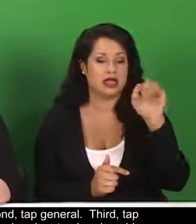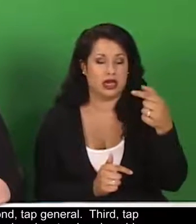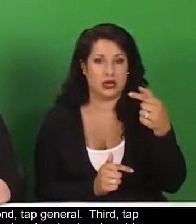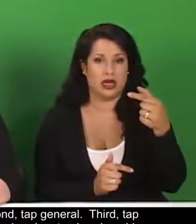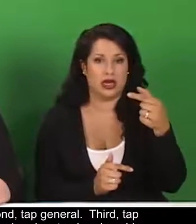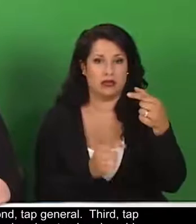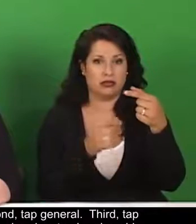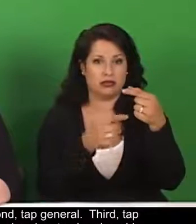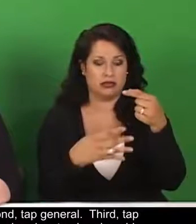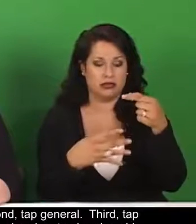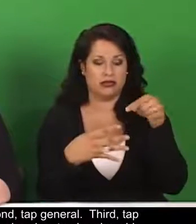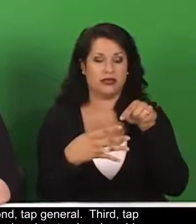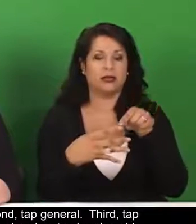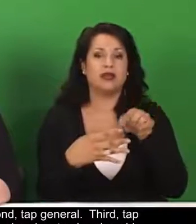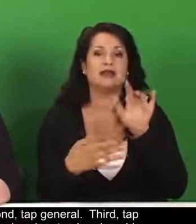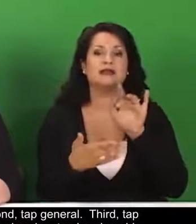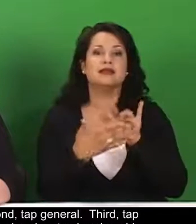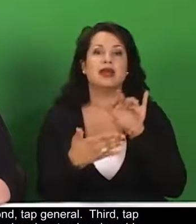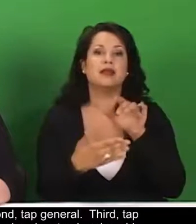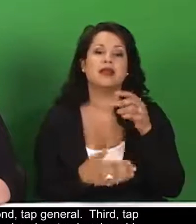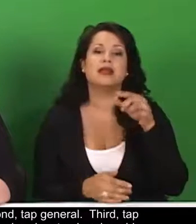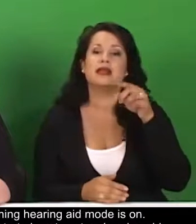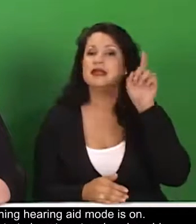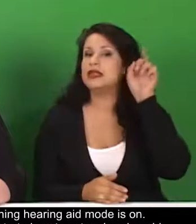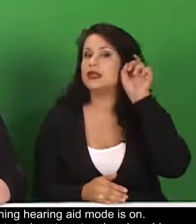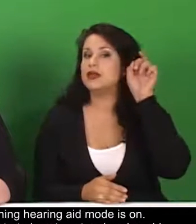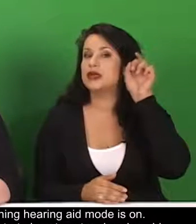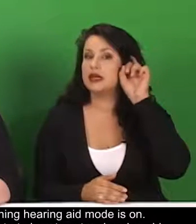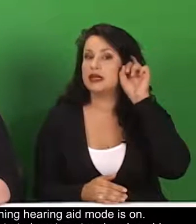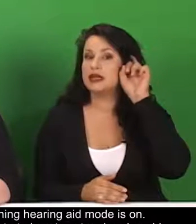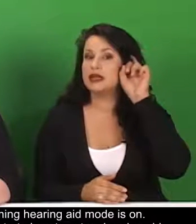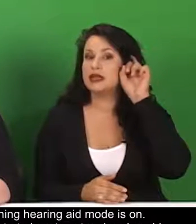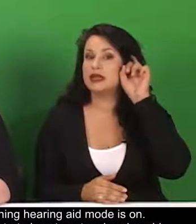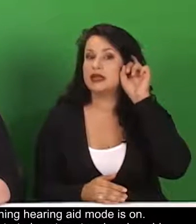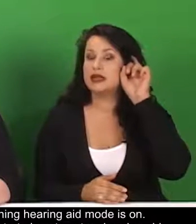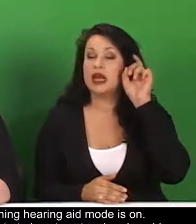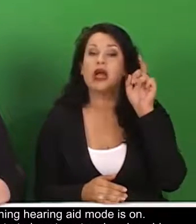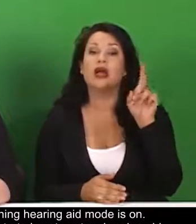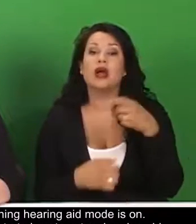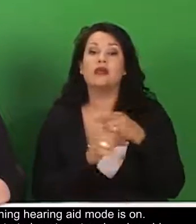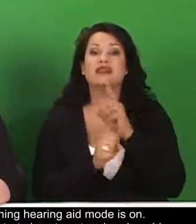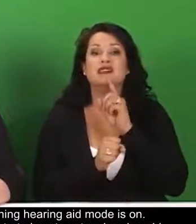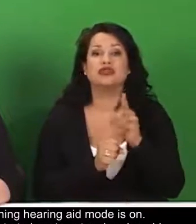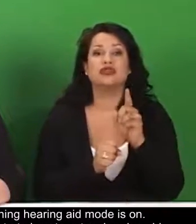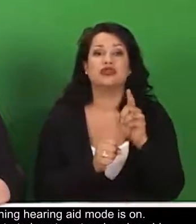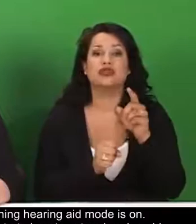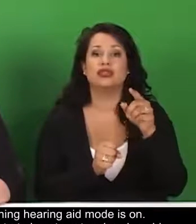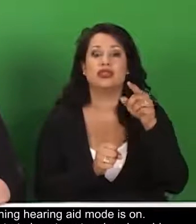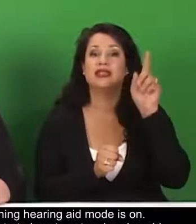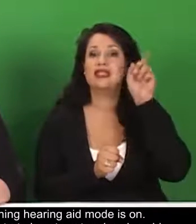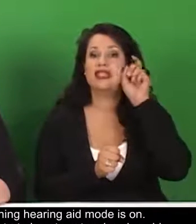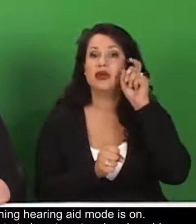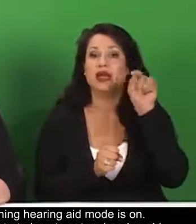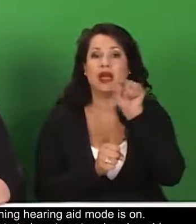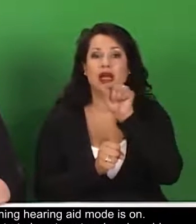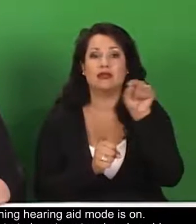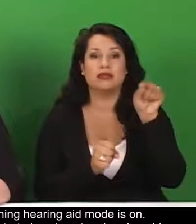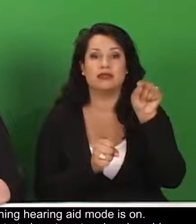Next to Hearing Aid Mode, make sure the toggle is set to green, meaning Hearing Aid Mode is on.